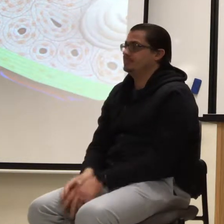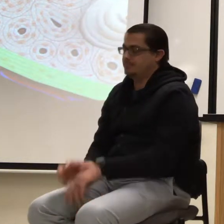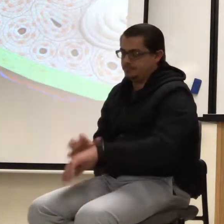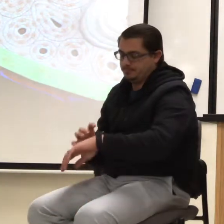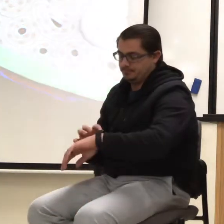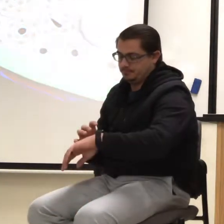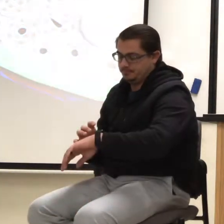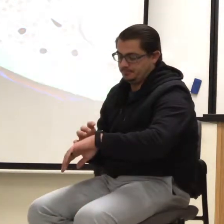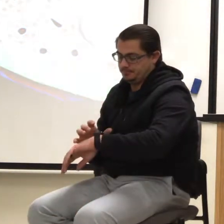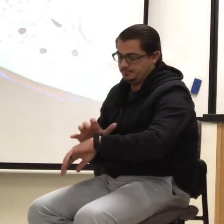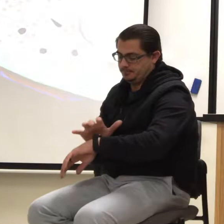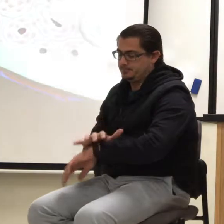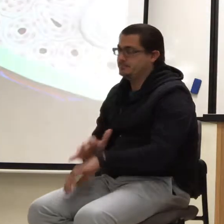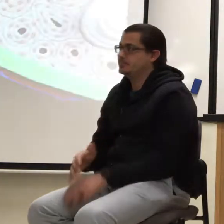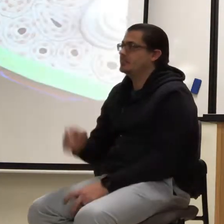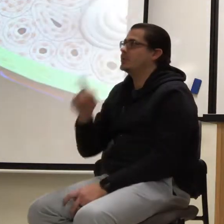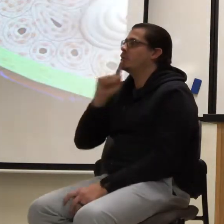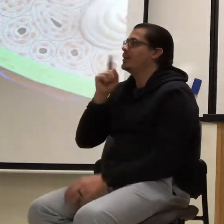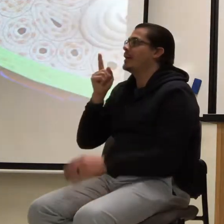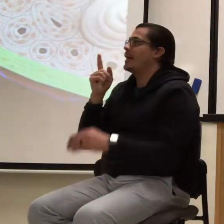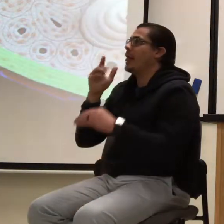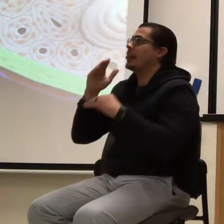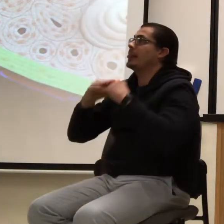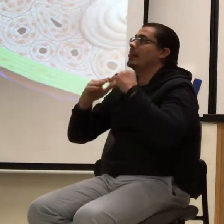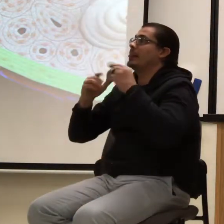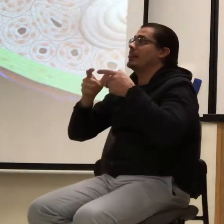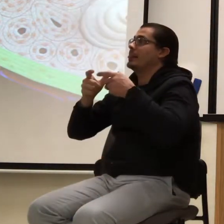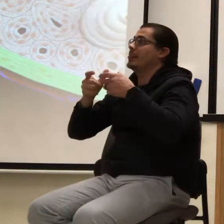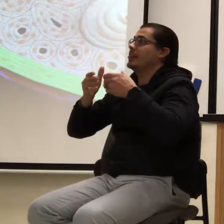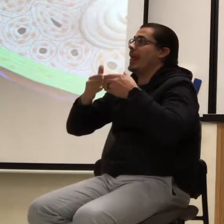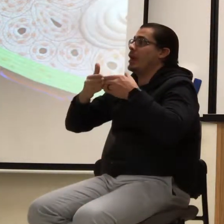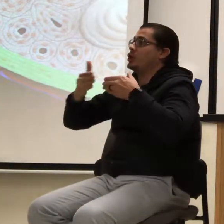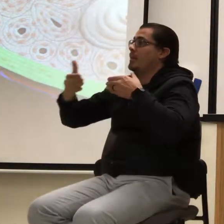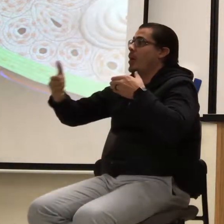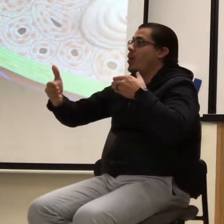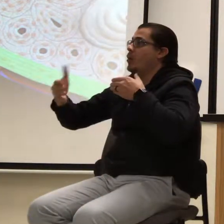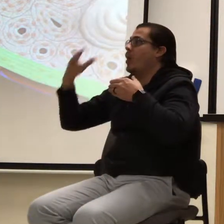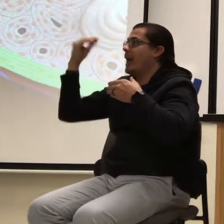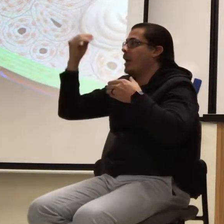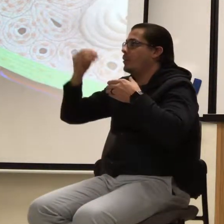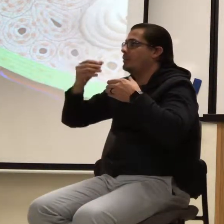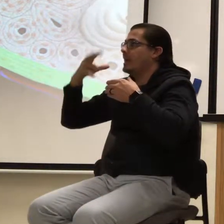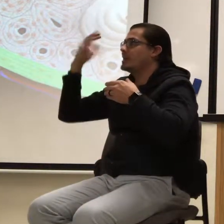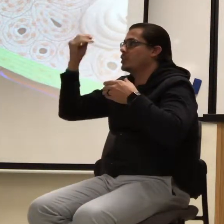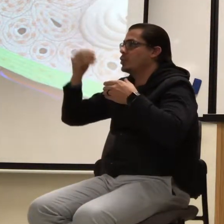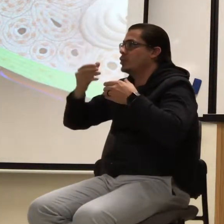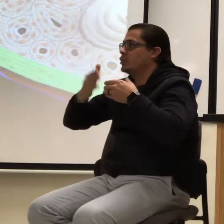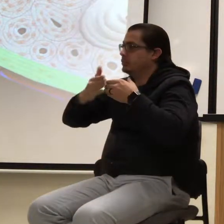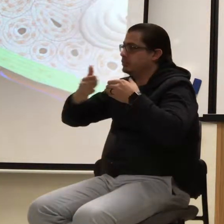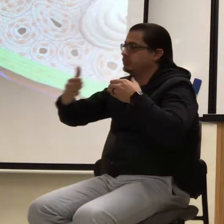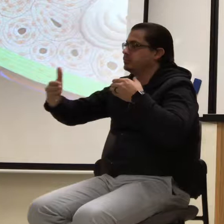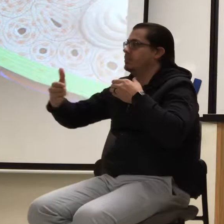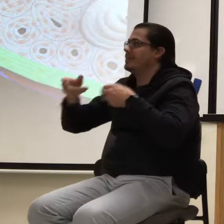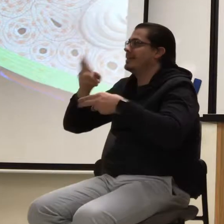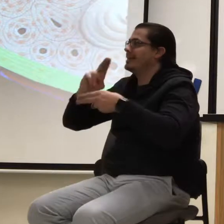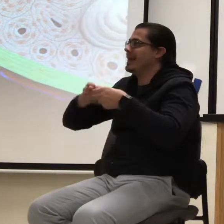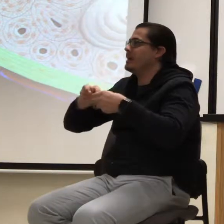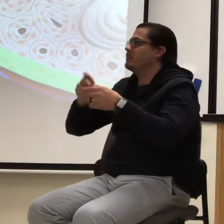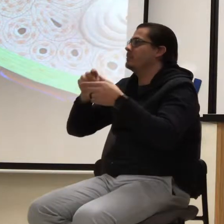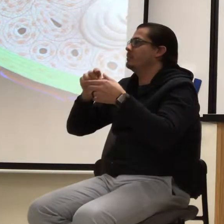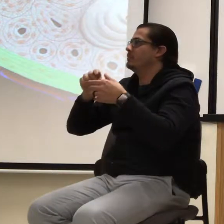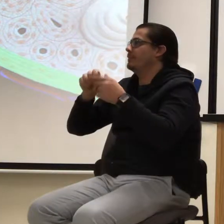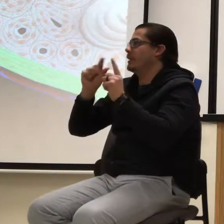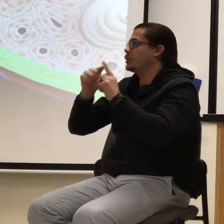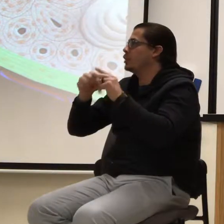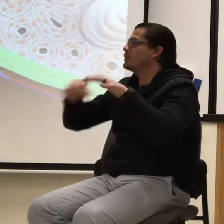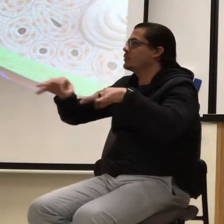So it's basically layers of bone on the outer part. It's external, so the name of the term pretty much describes what